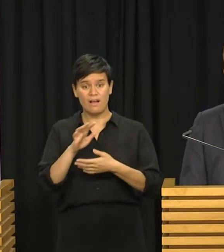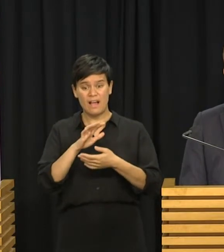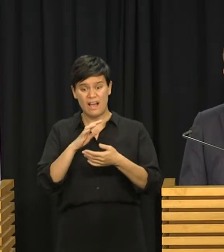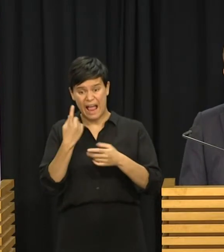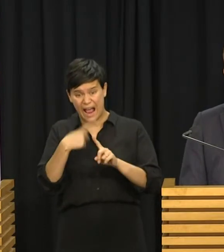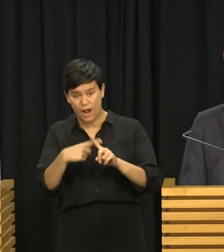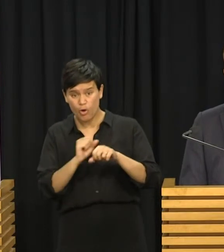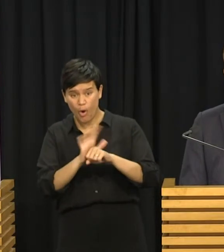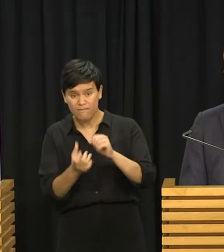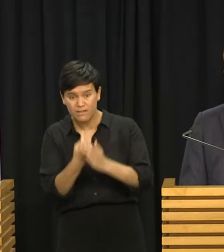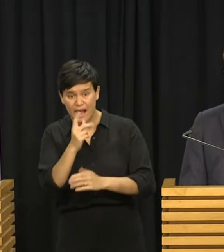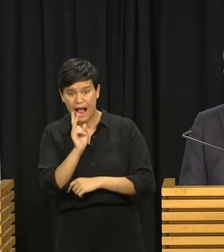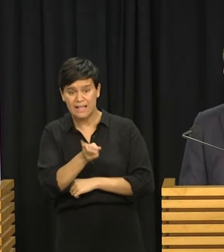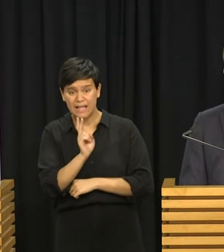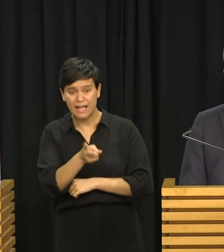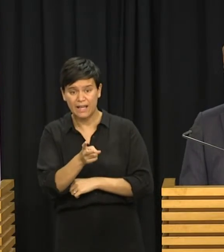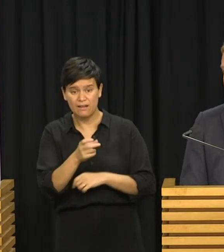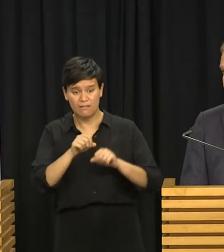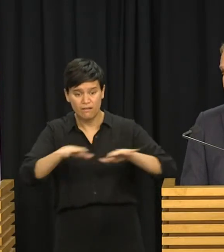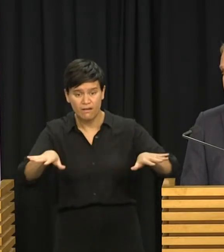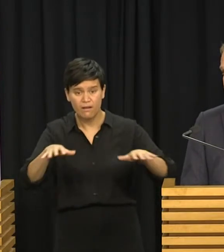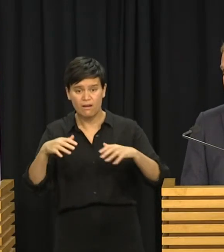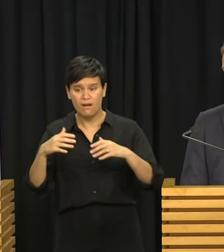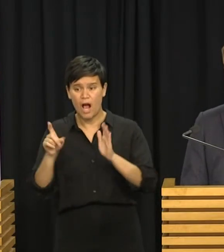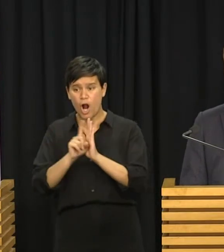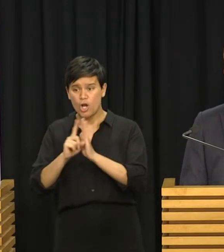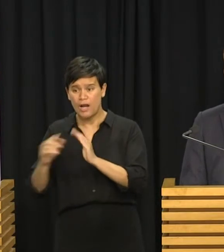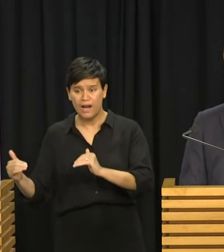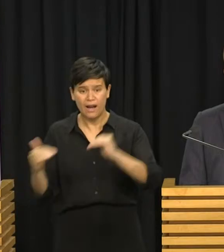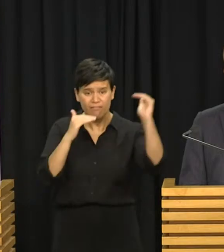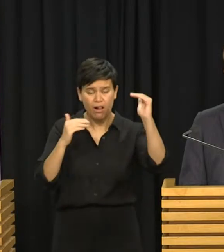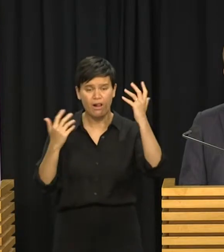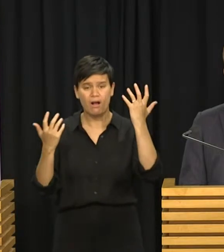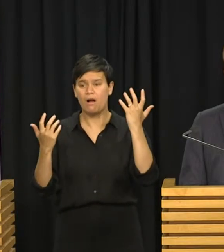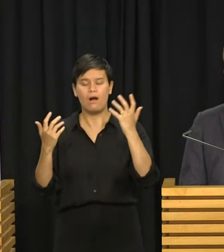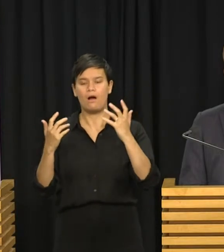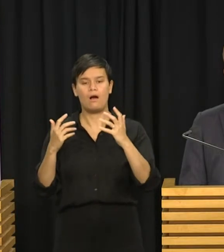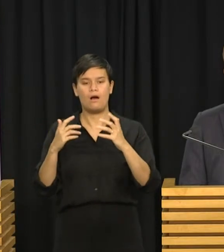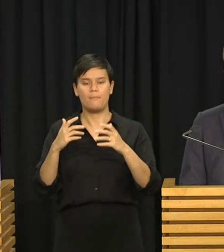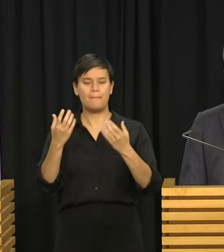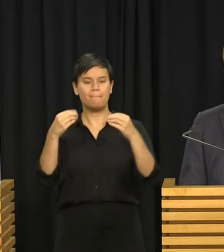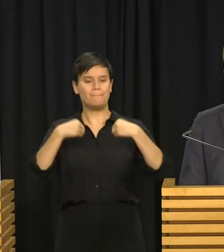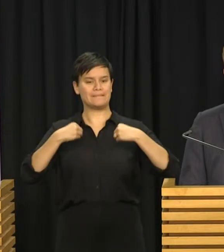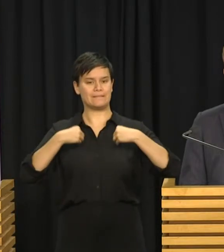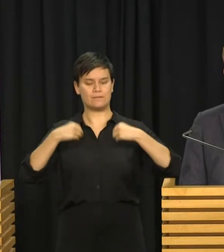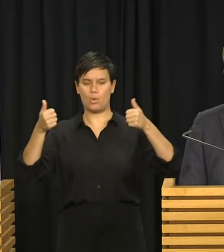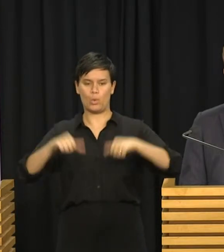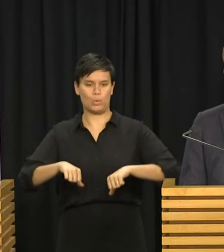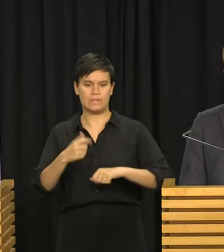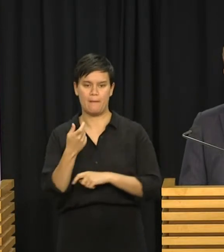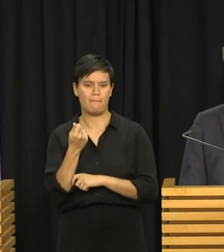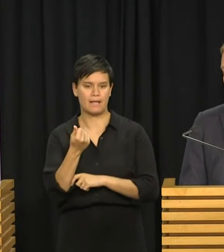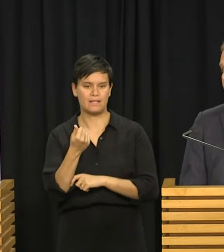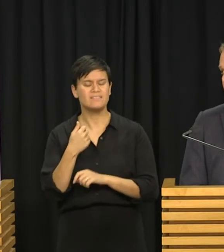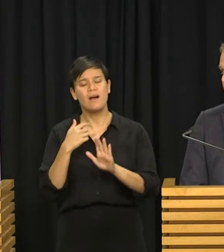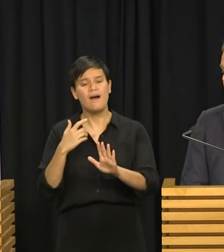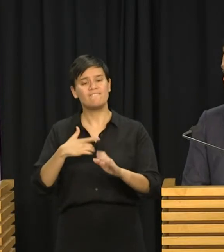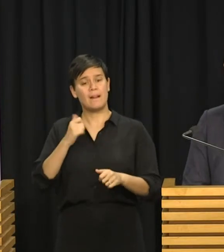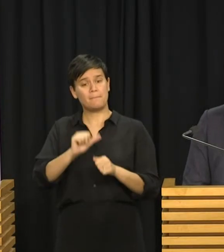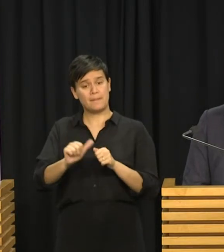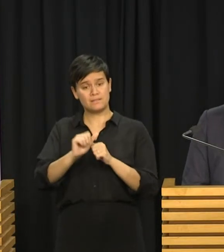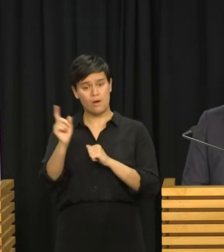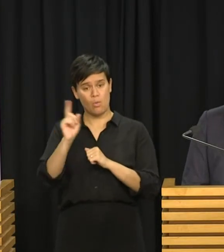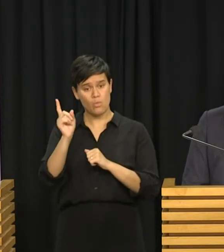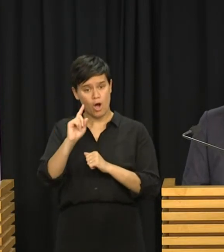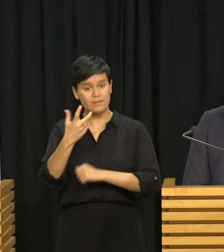outbreaks. So in our minds, this is money very well spent, and spending it here on what is a highly effective vaccine, where we won't have